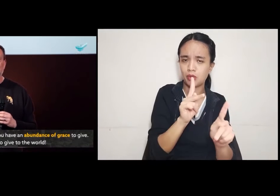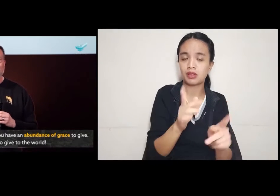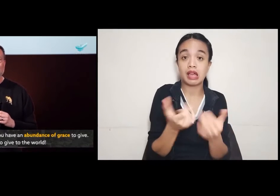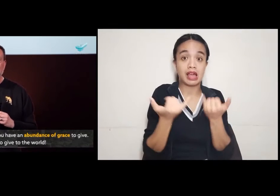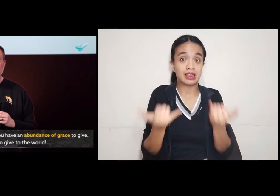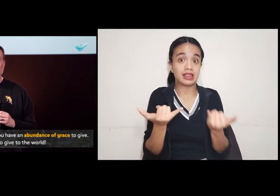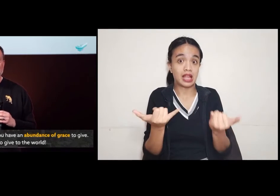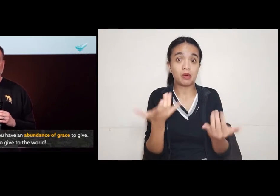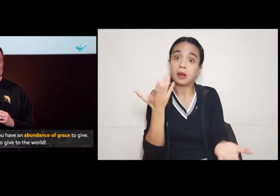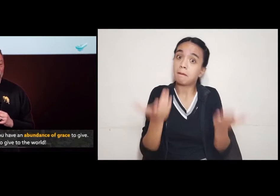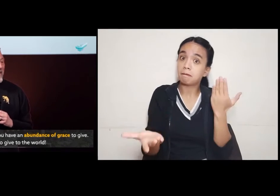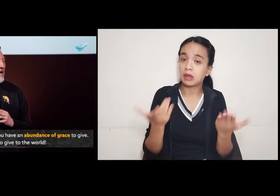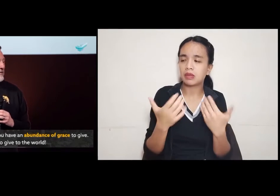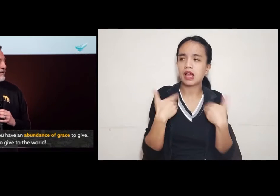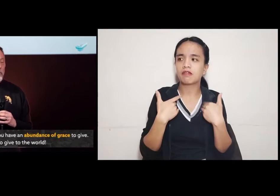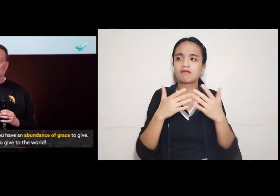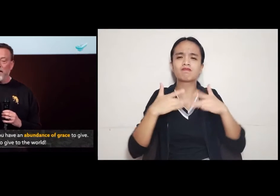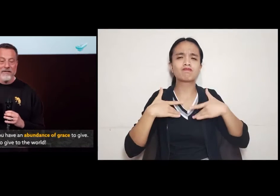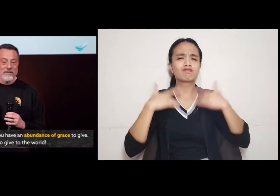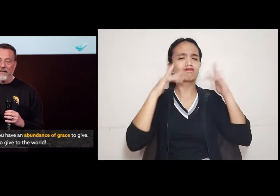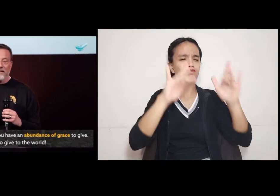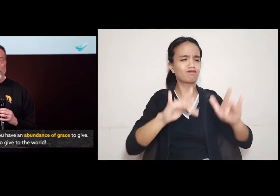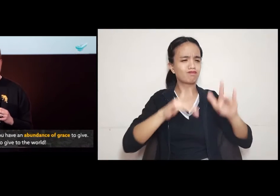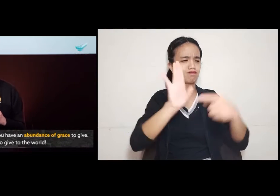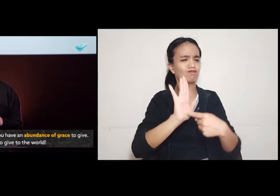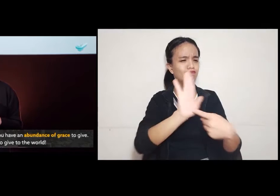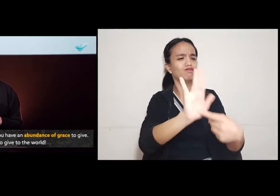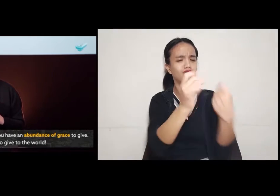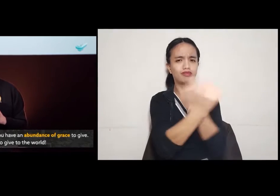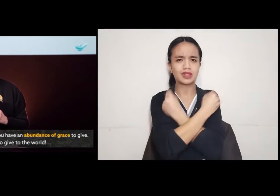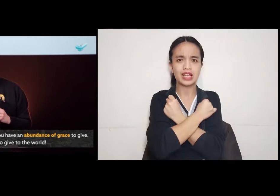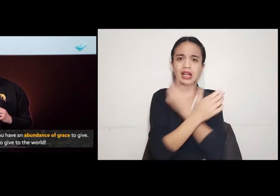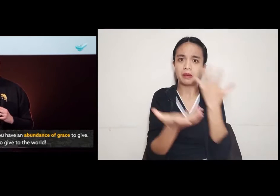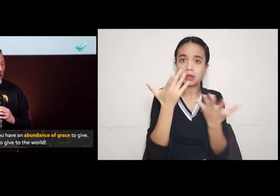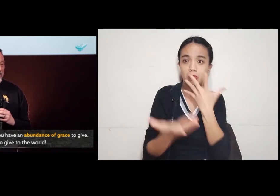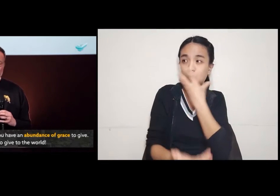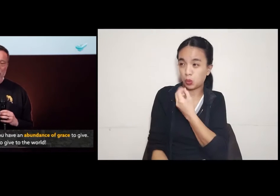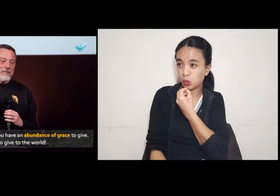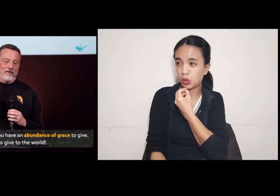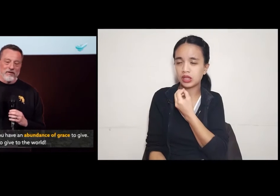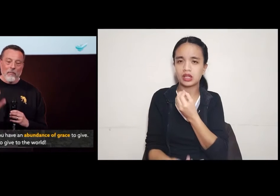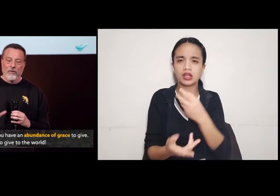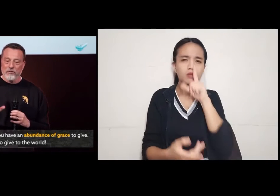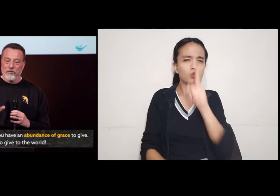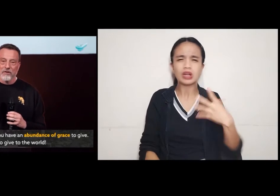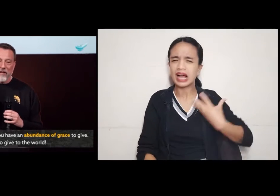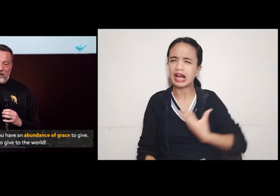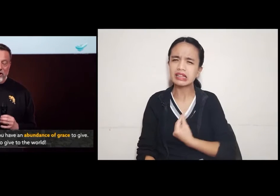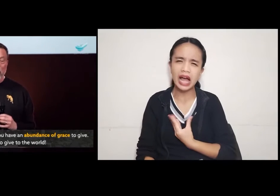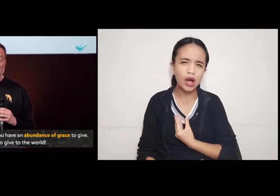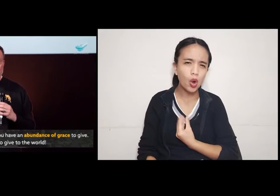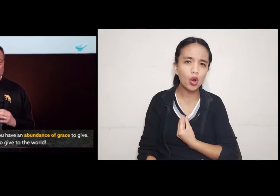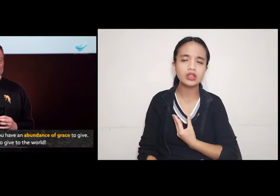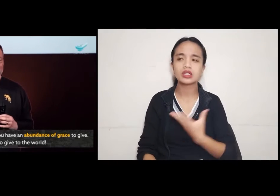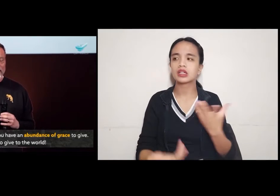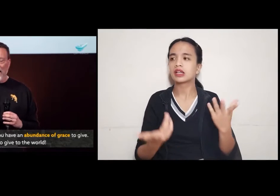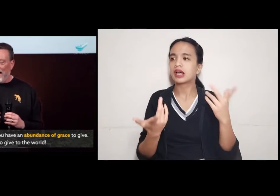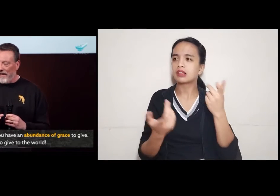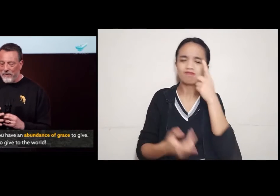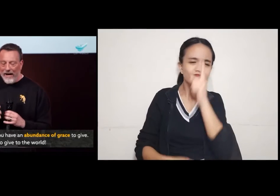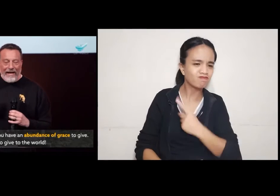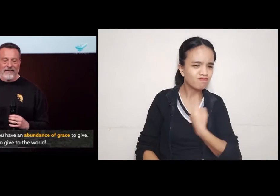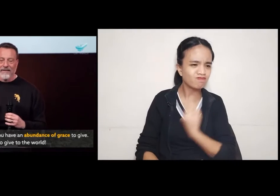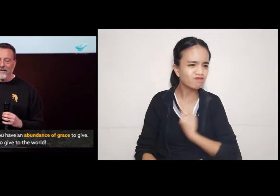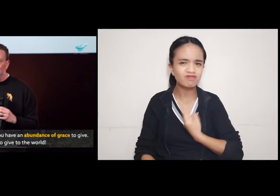world. Because right now, somebody may just need compassion. See, right now, there may be someone who's just so afraid